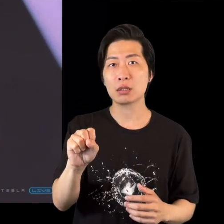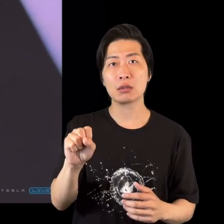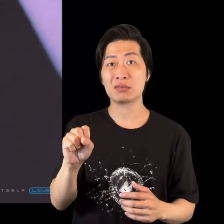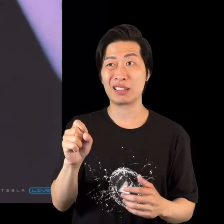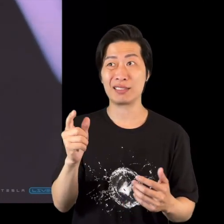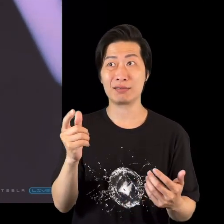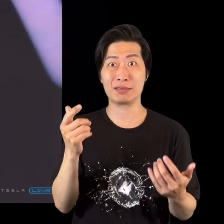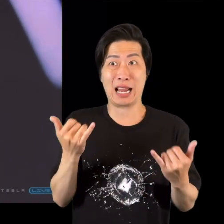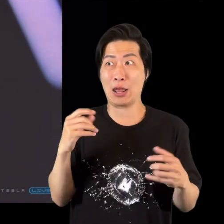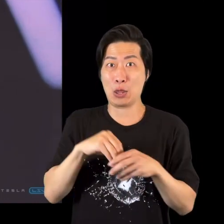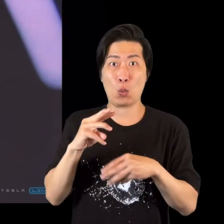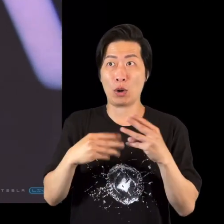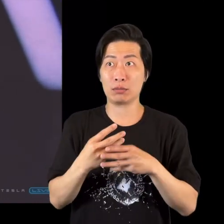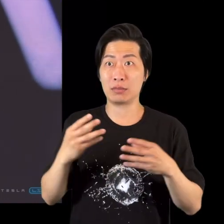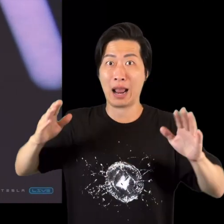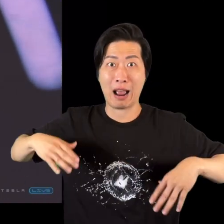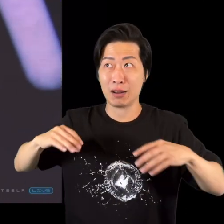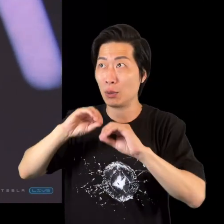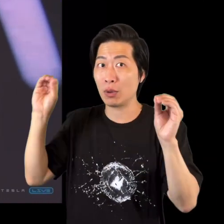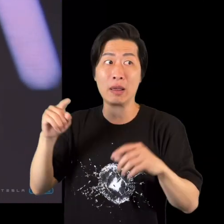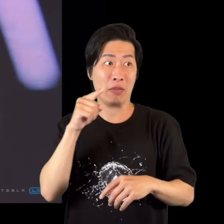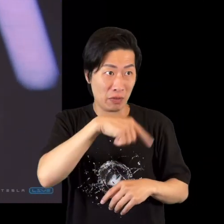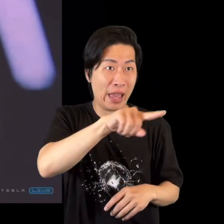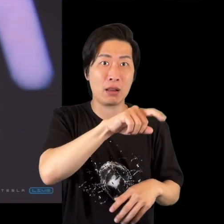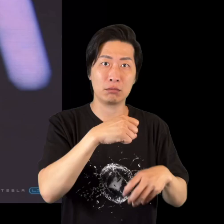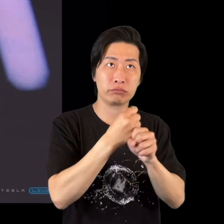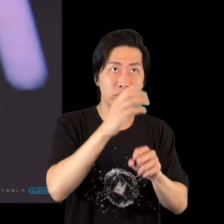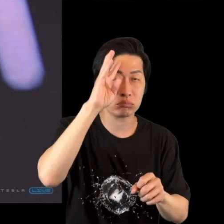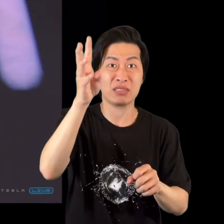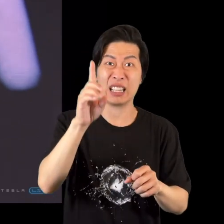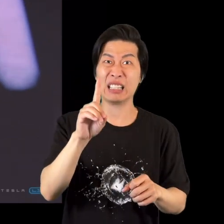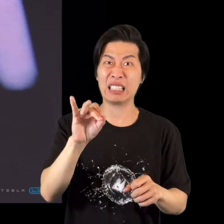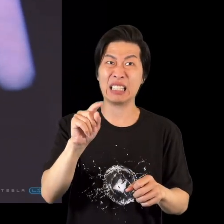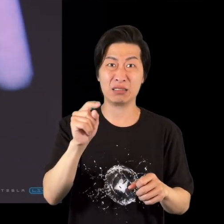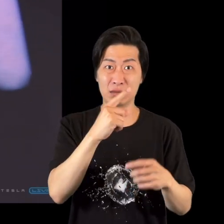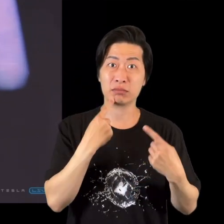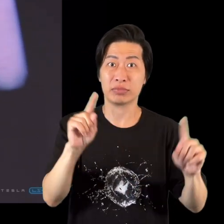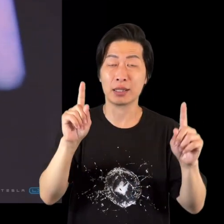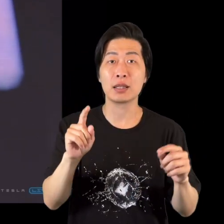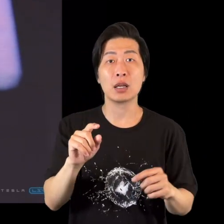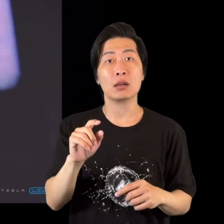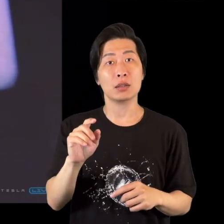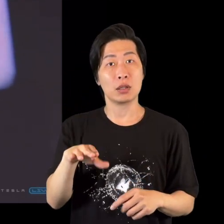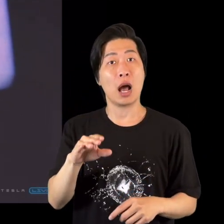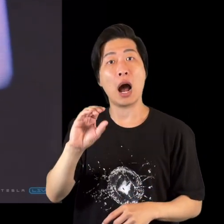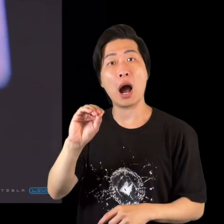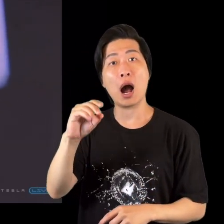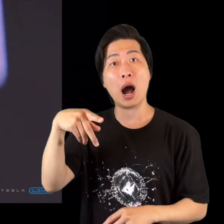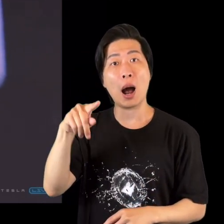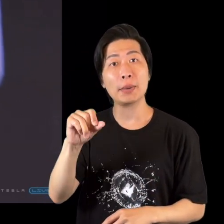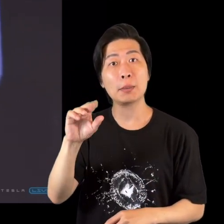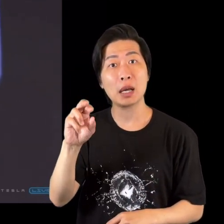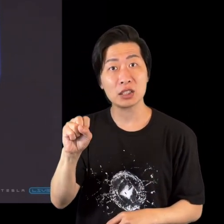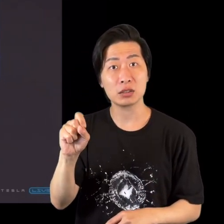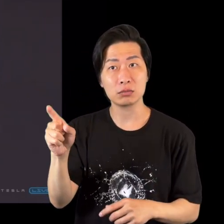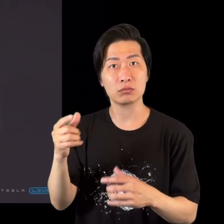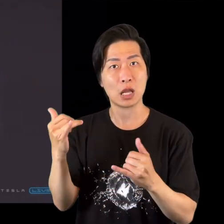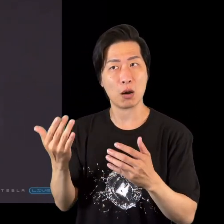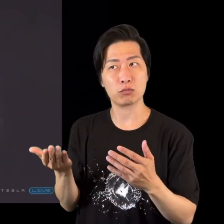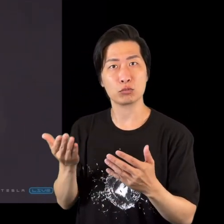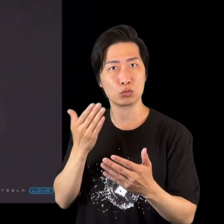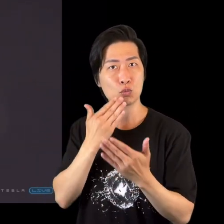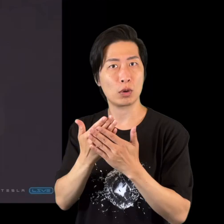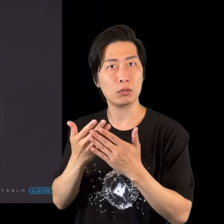actuators that don't exist in the world, and they did. So Optimus is working quite well. And